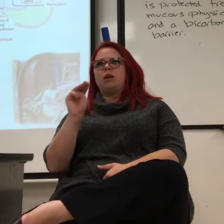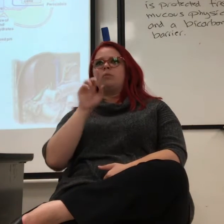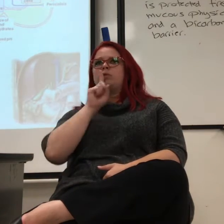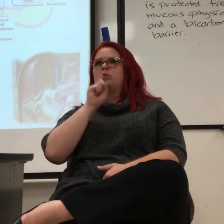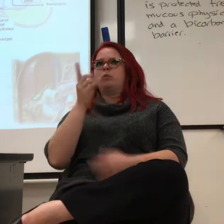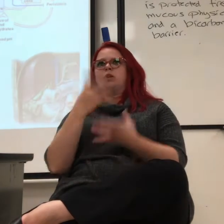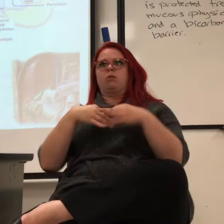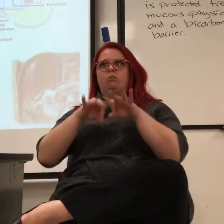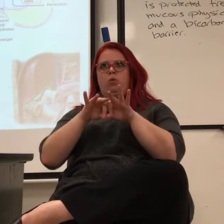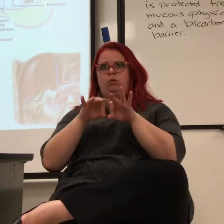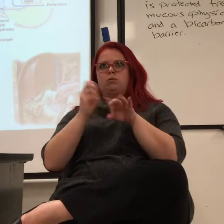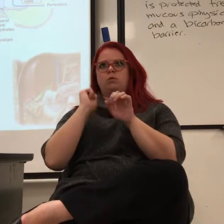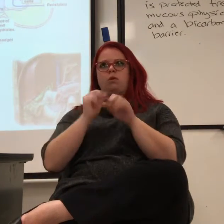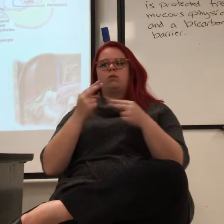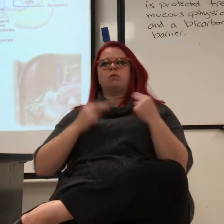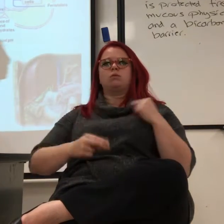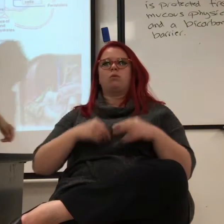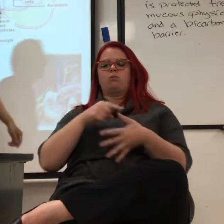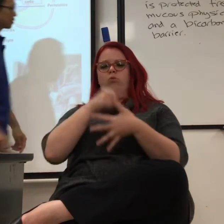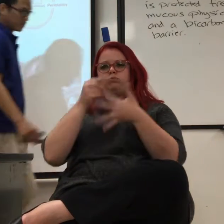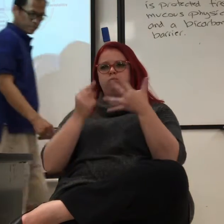So let me define all these hormones.